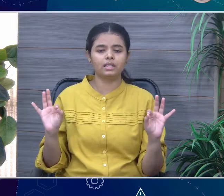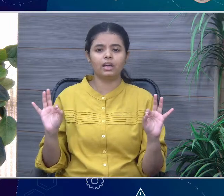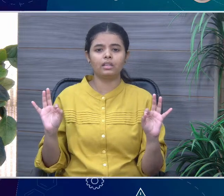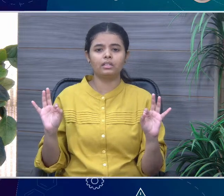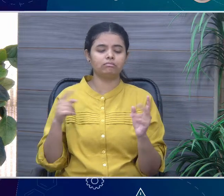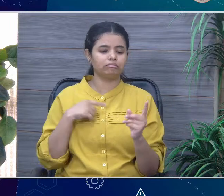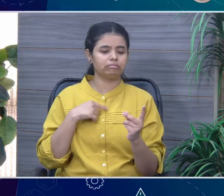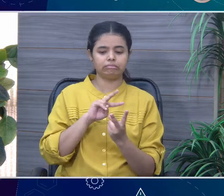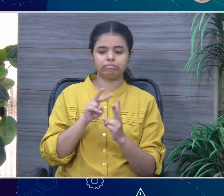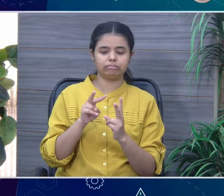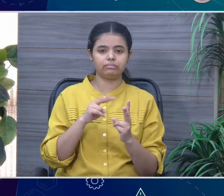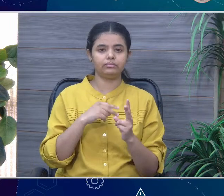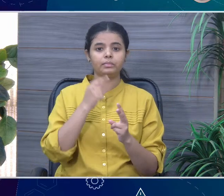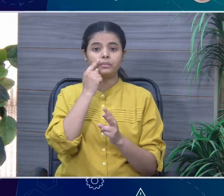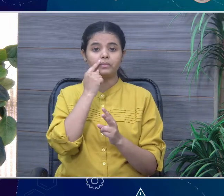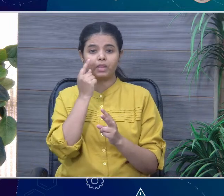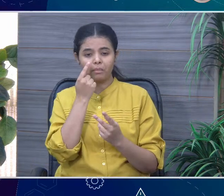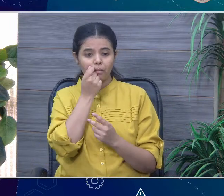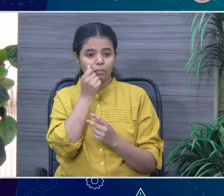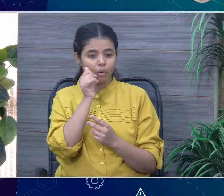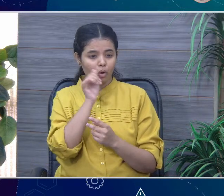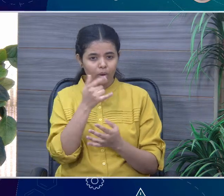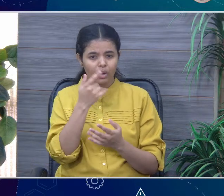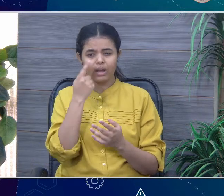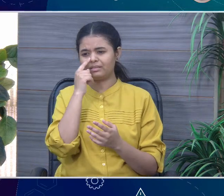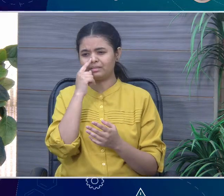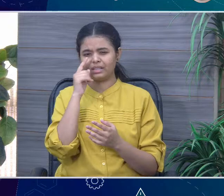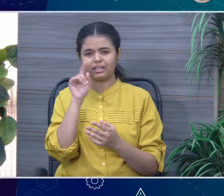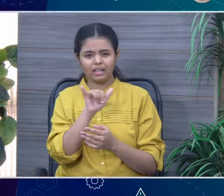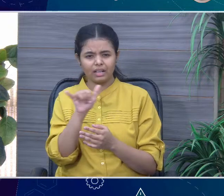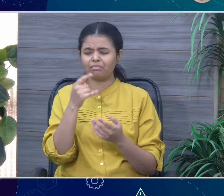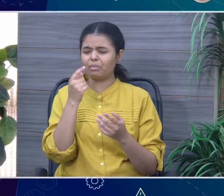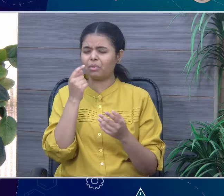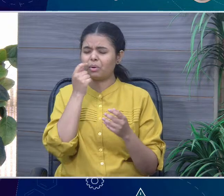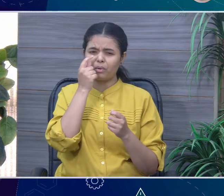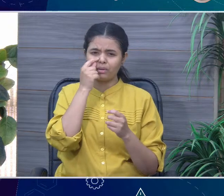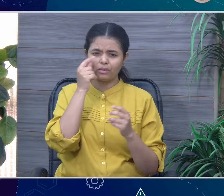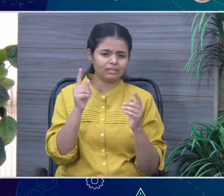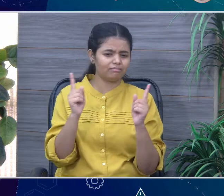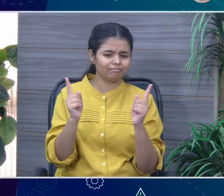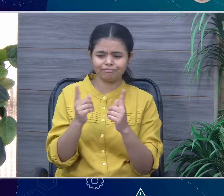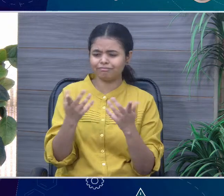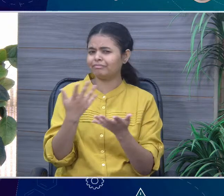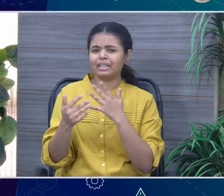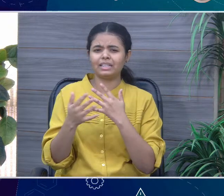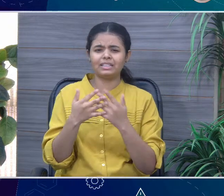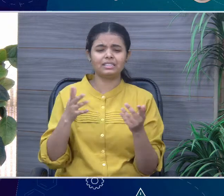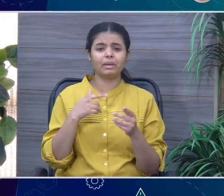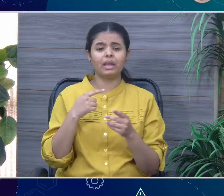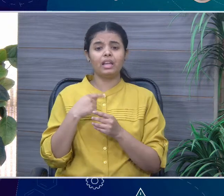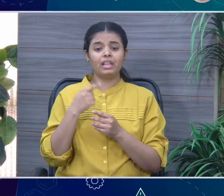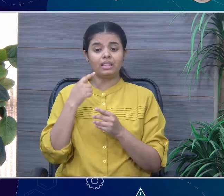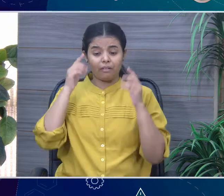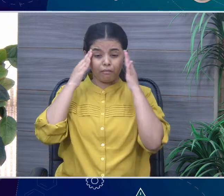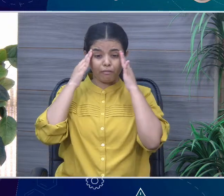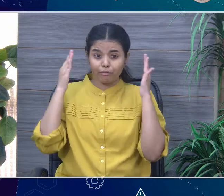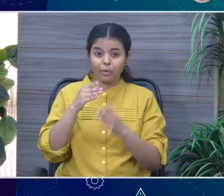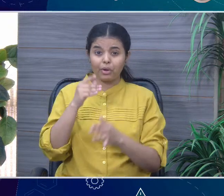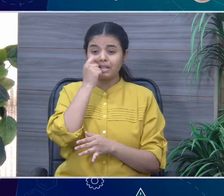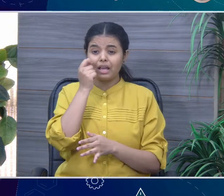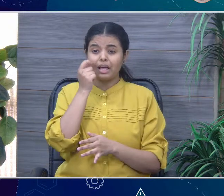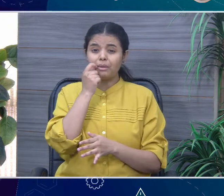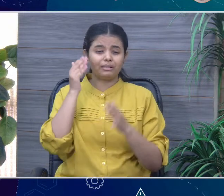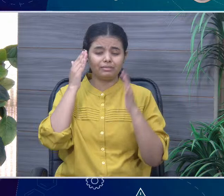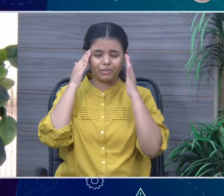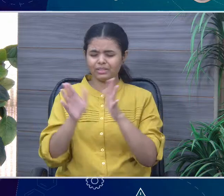buddy, all that is gender neutral. Totally depends on the child's potentiality, irrespective of gender or any other dimension